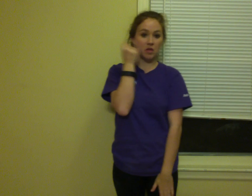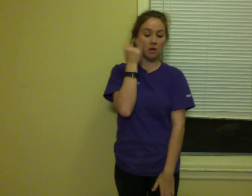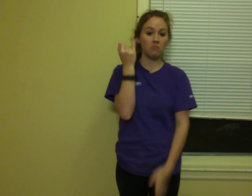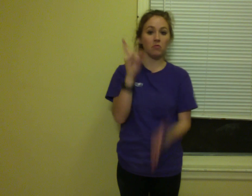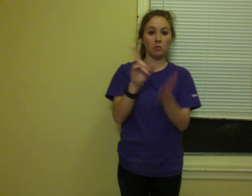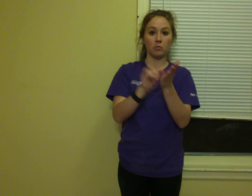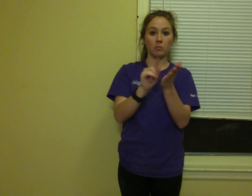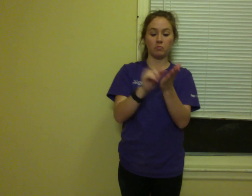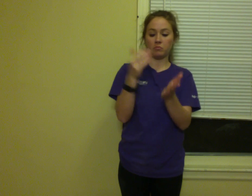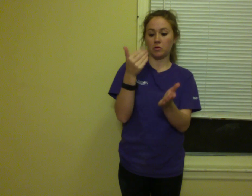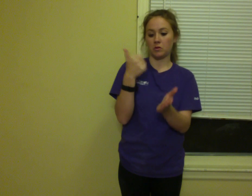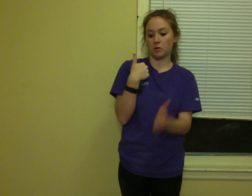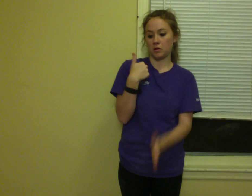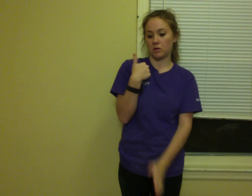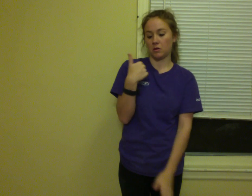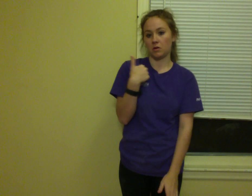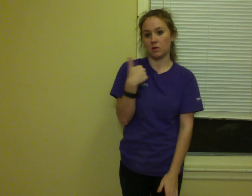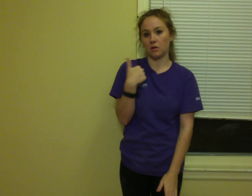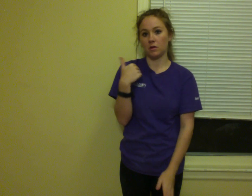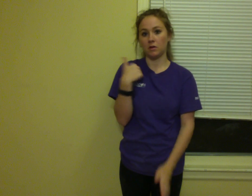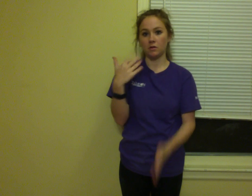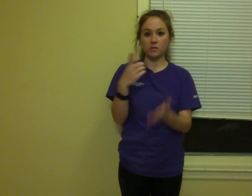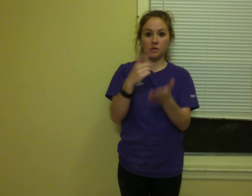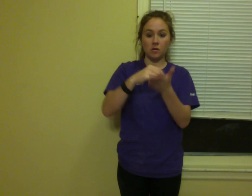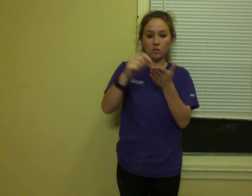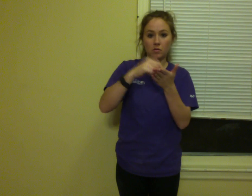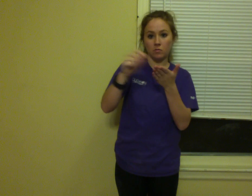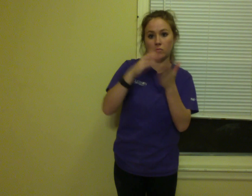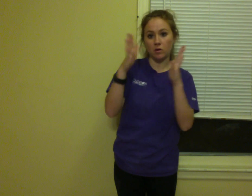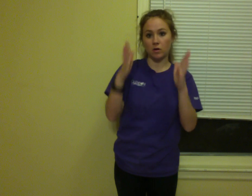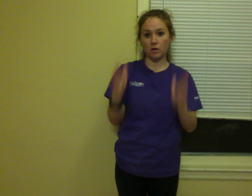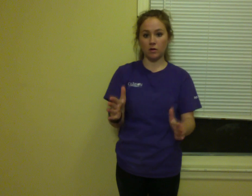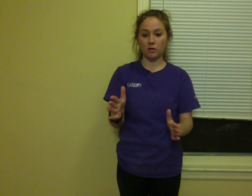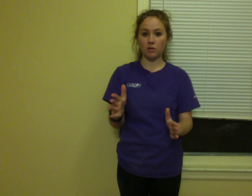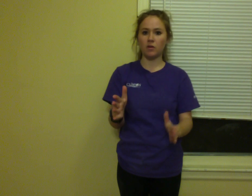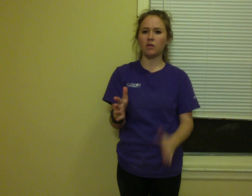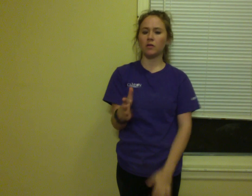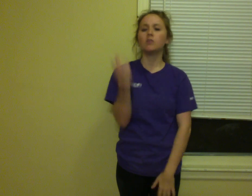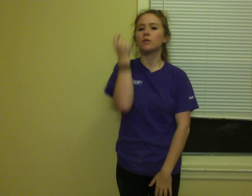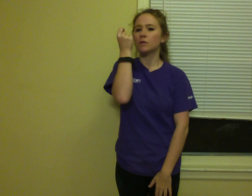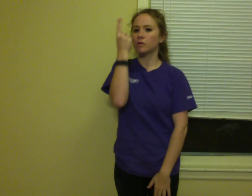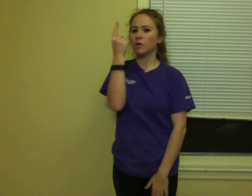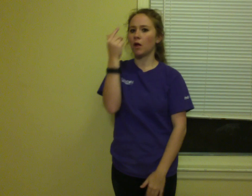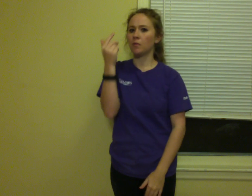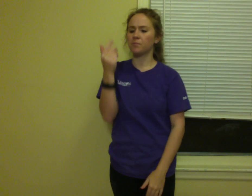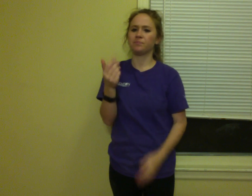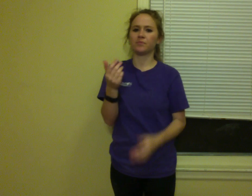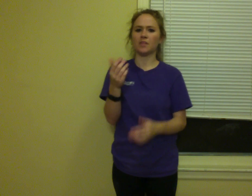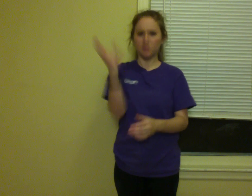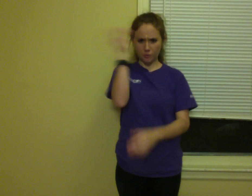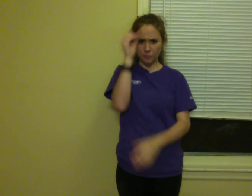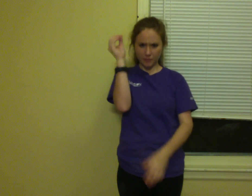Newspapers in a real democracy meet a third test: competence of staff. This test requires newspapermen to